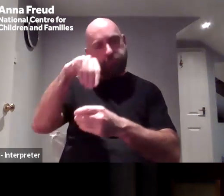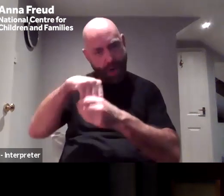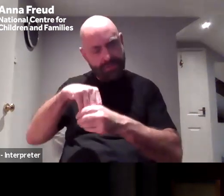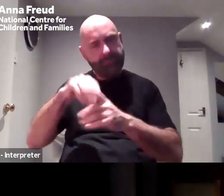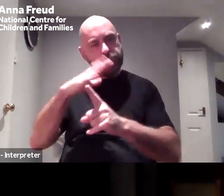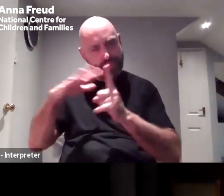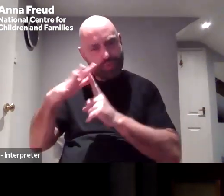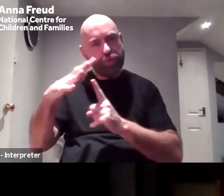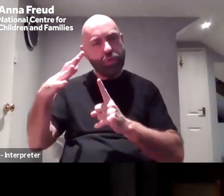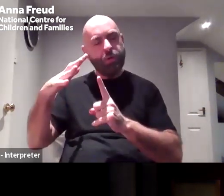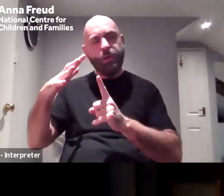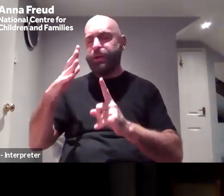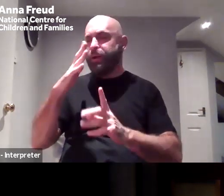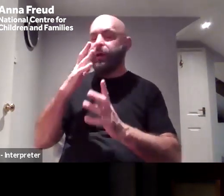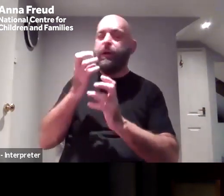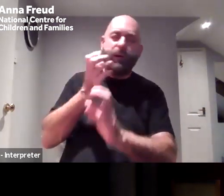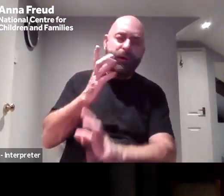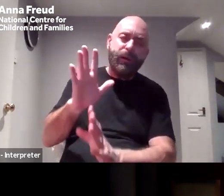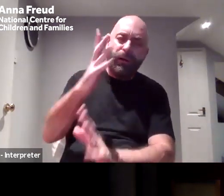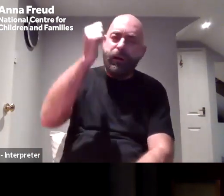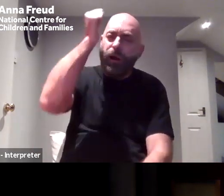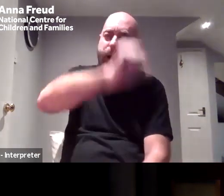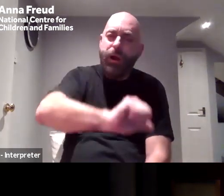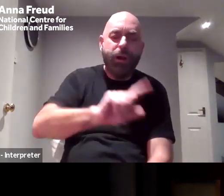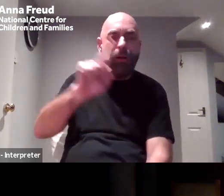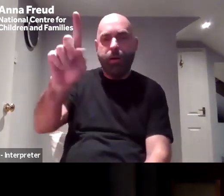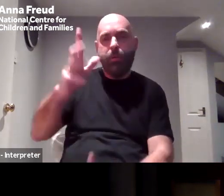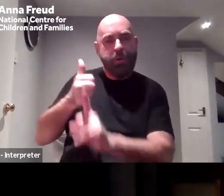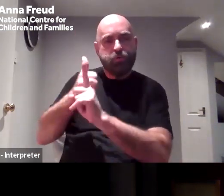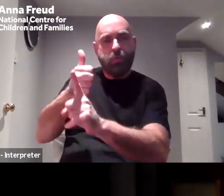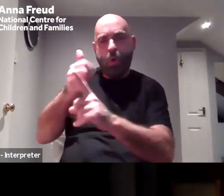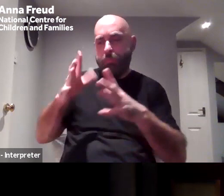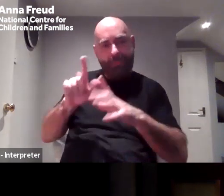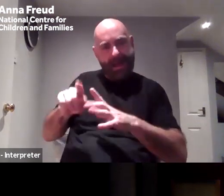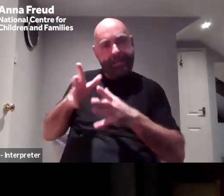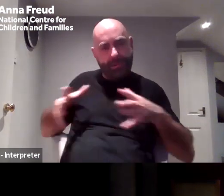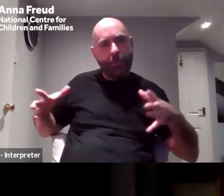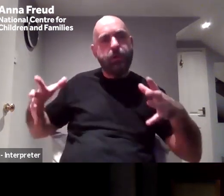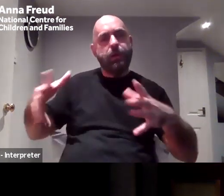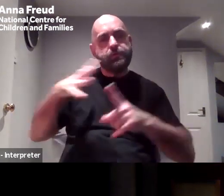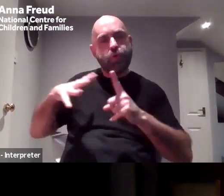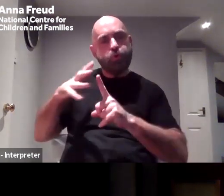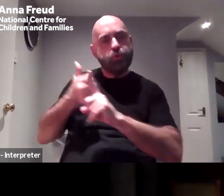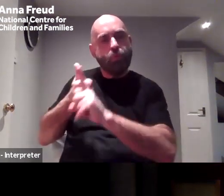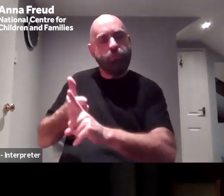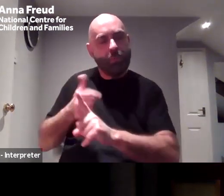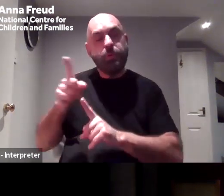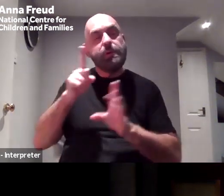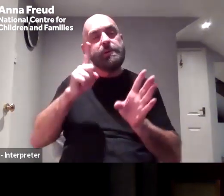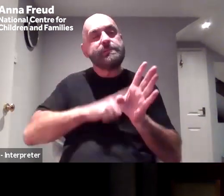yes, she's a remarkable individual, but supported by a social movement. So young people